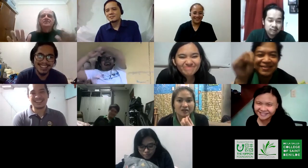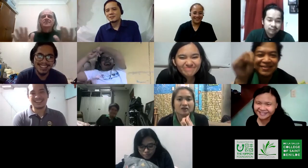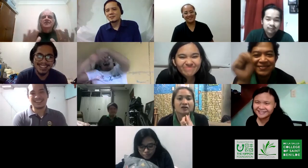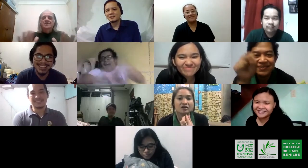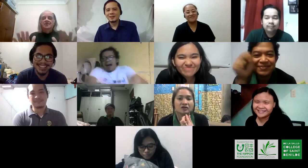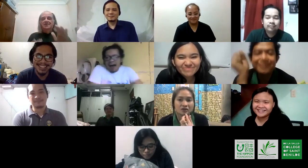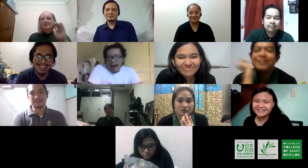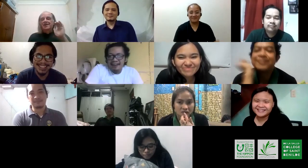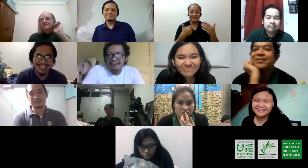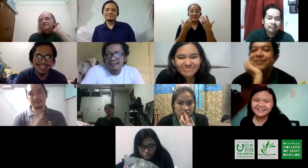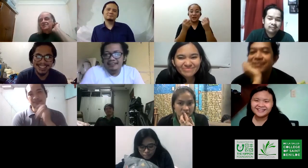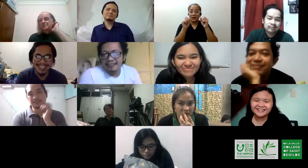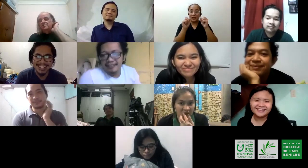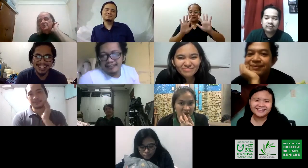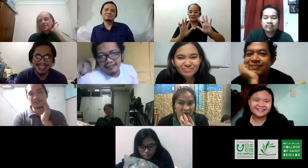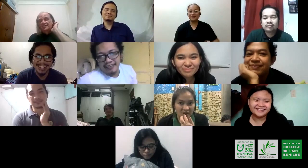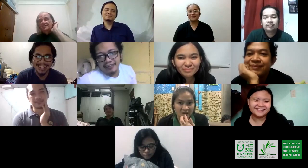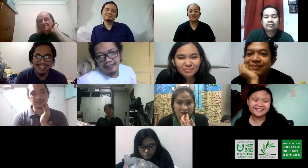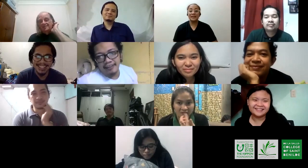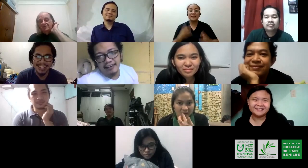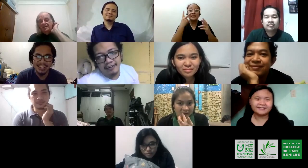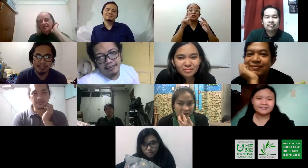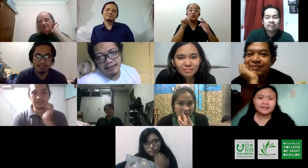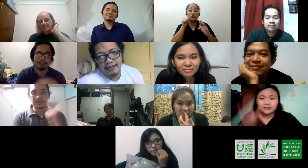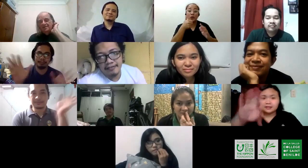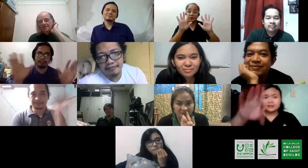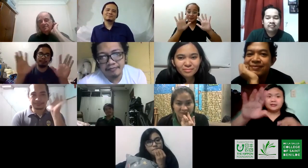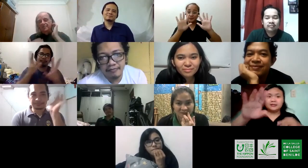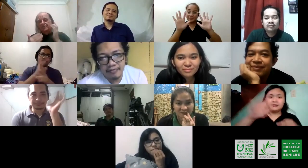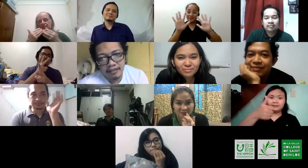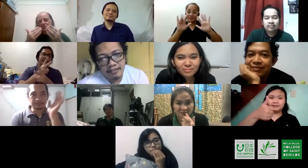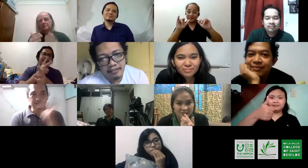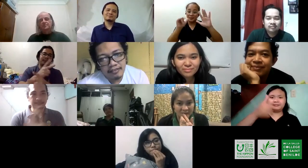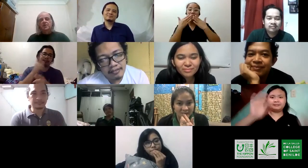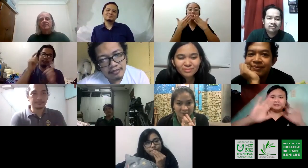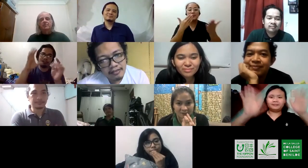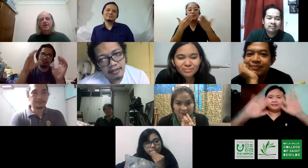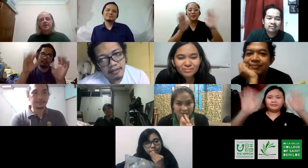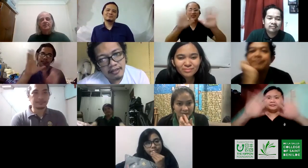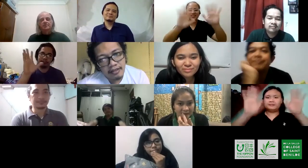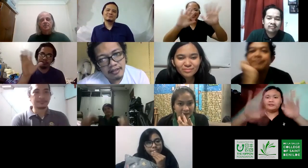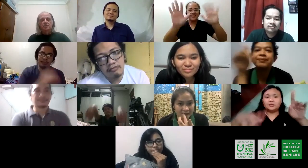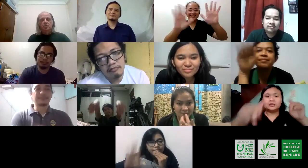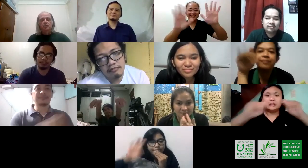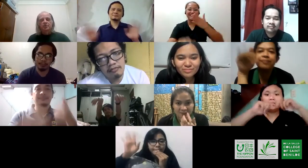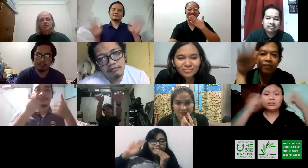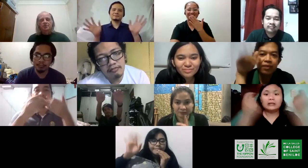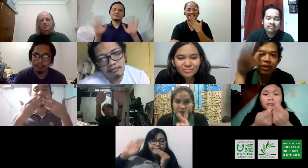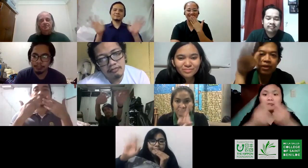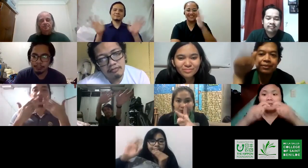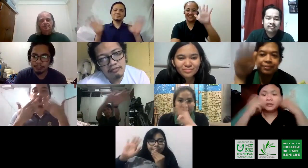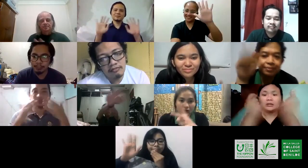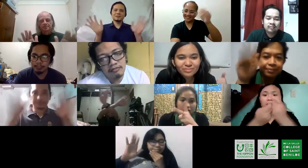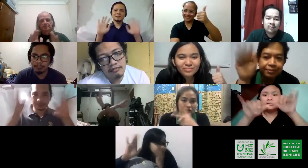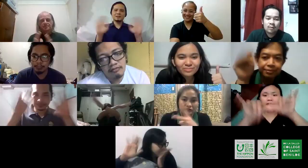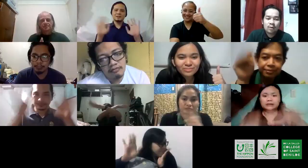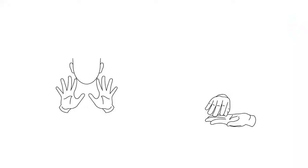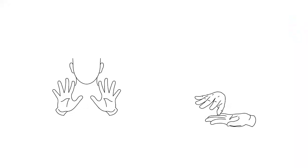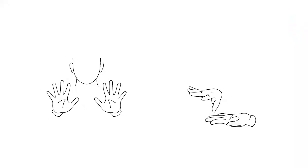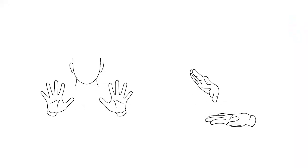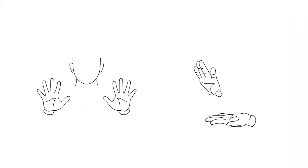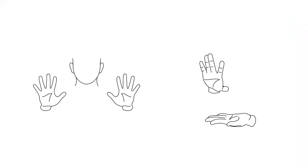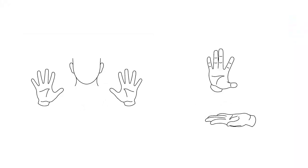Okay. Right, sir. Right. Right. See you tomorrow then. Okay. Thanks very much to everybody, interpreters.